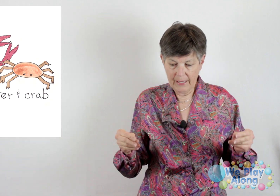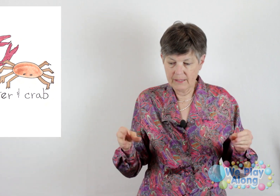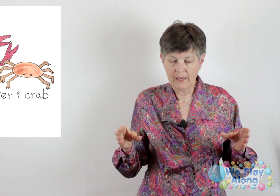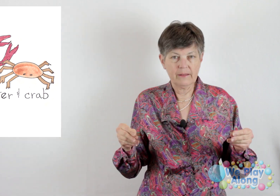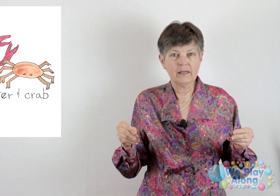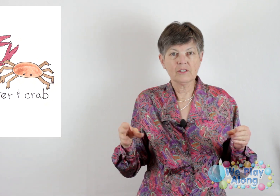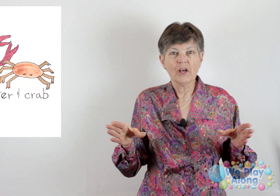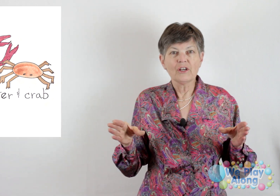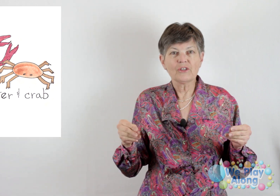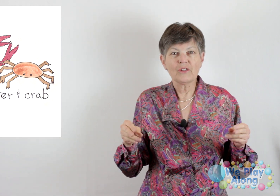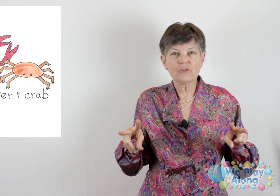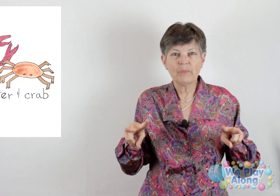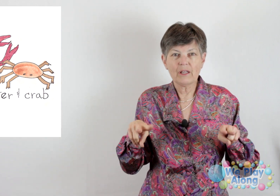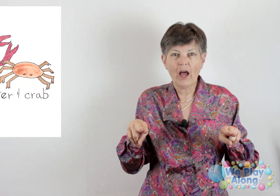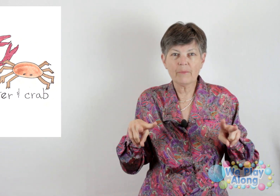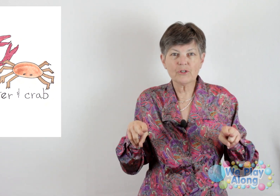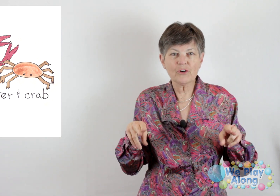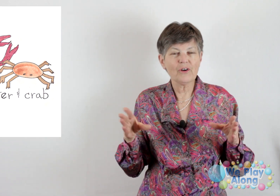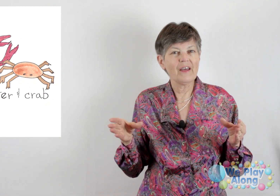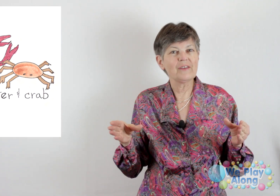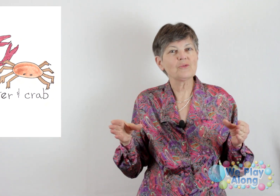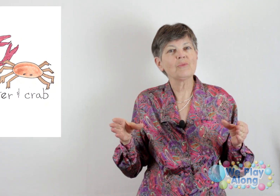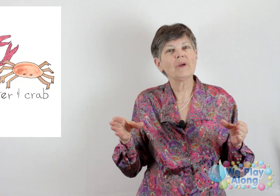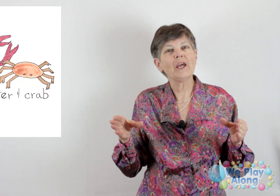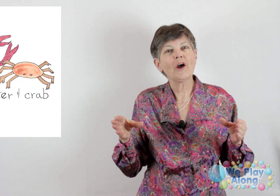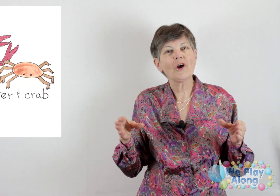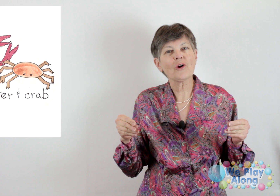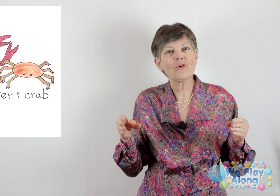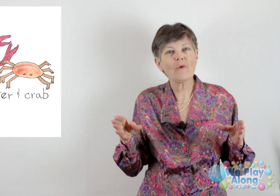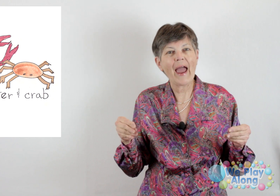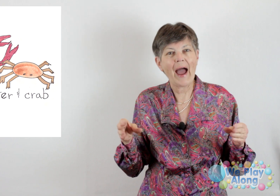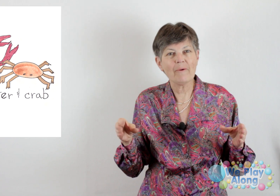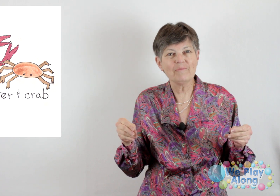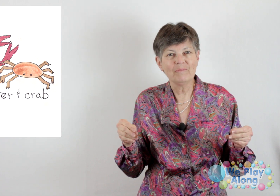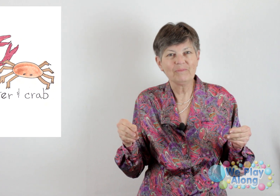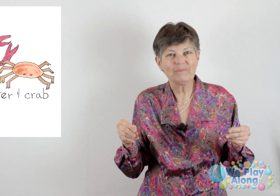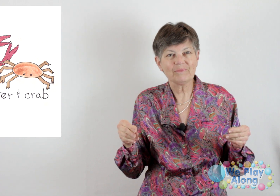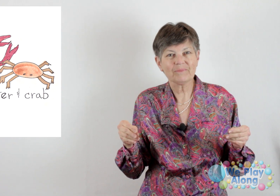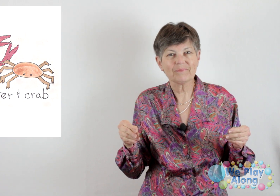legs like this. So this would be lobster, and this would be crab.